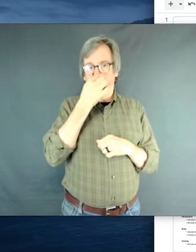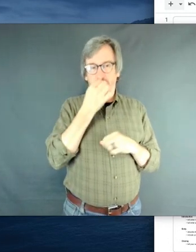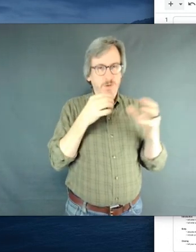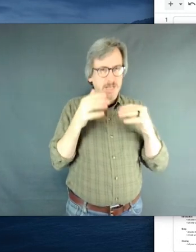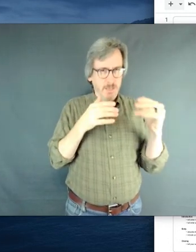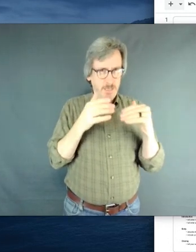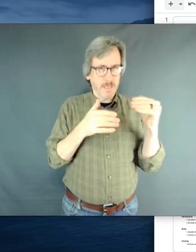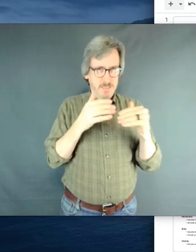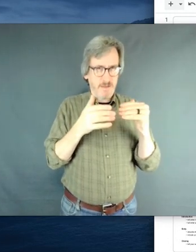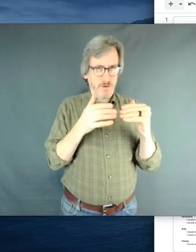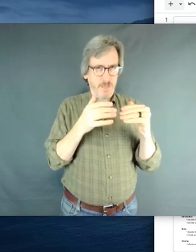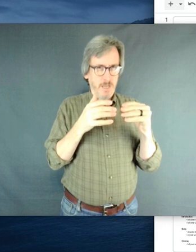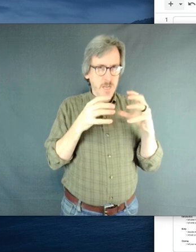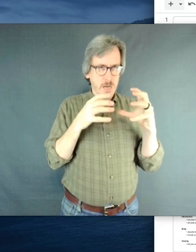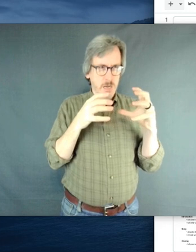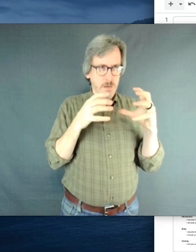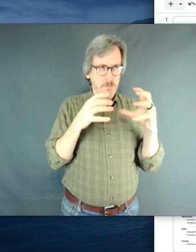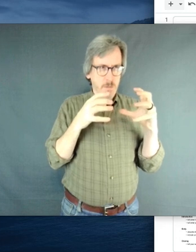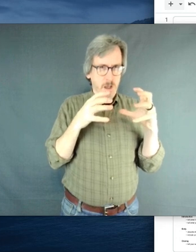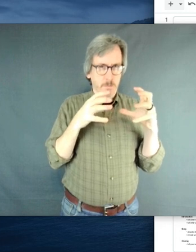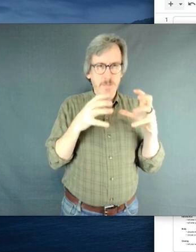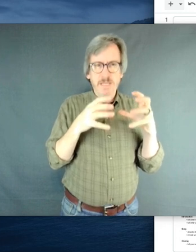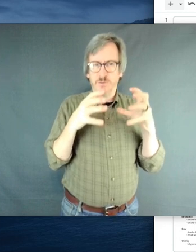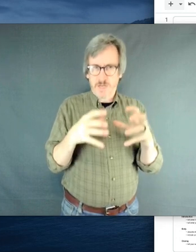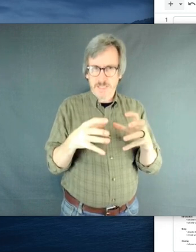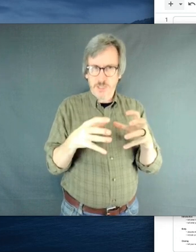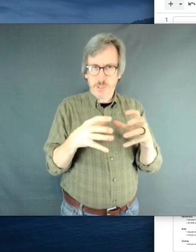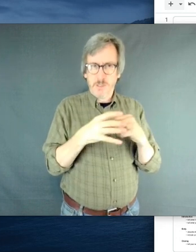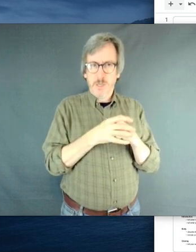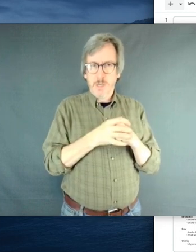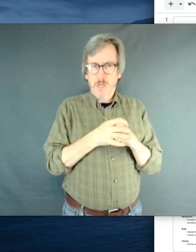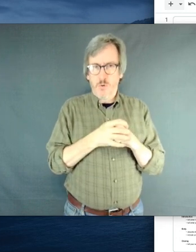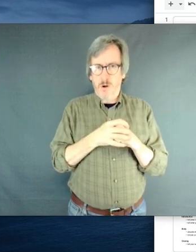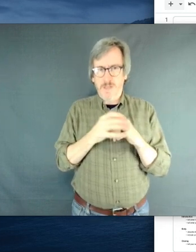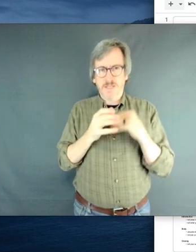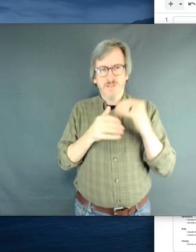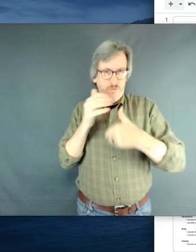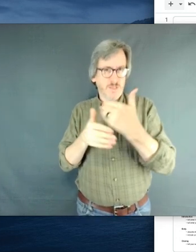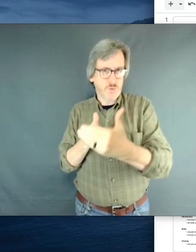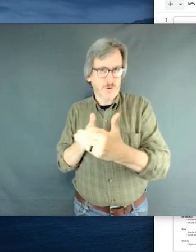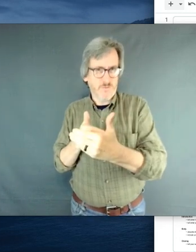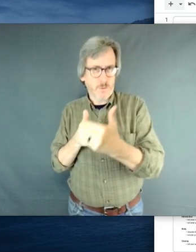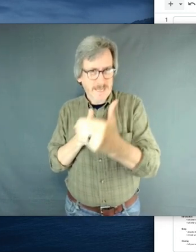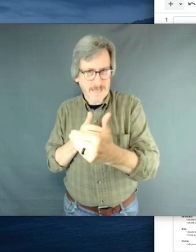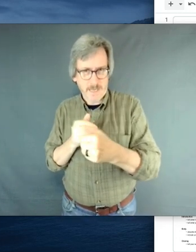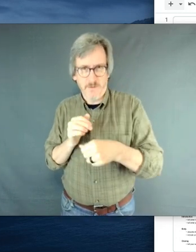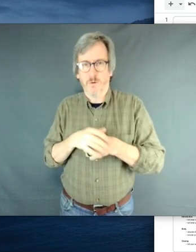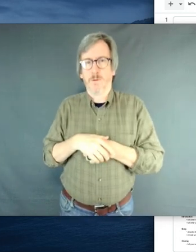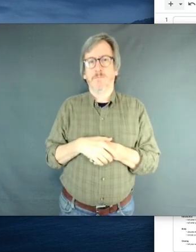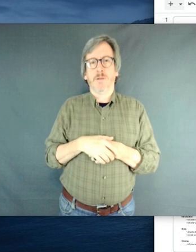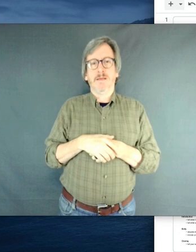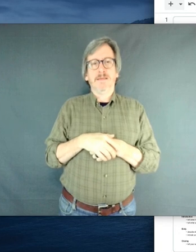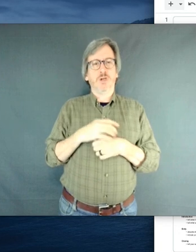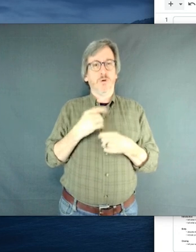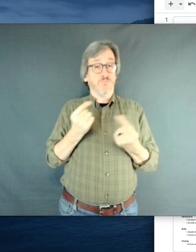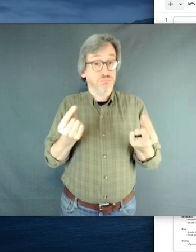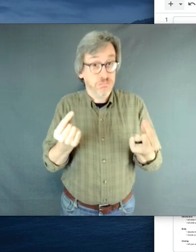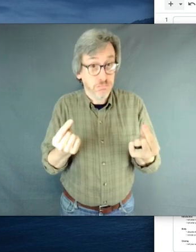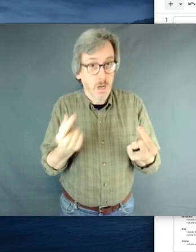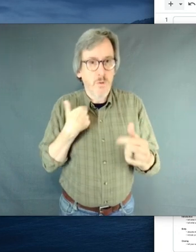But for storytelling, it's definitely a means of transition or a means of moving the story forward, kicking it forward.